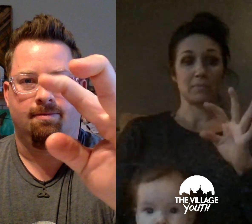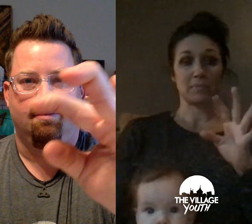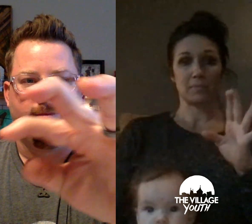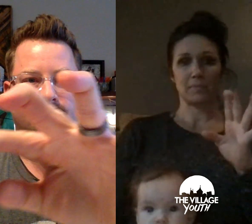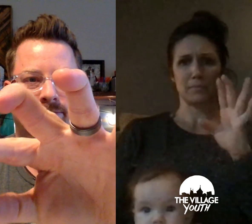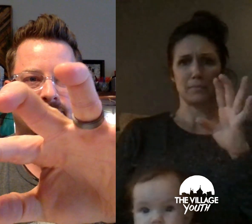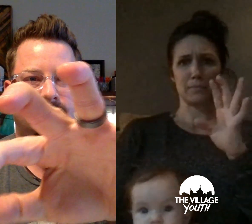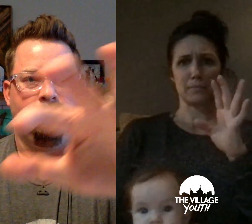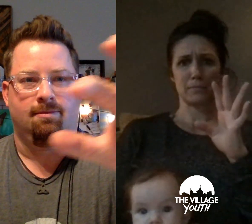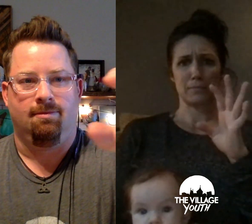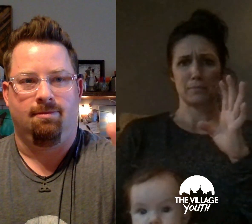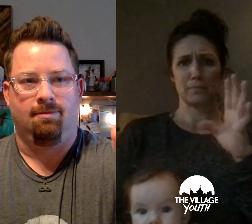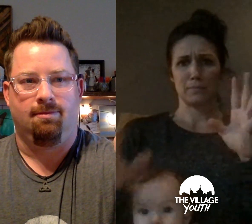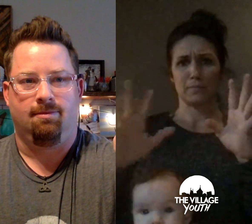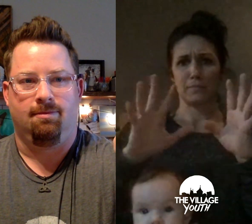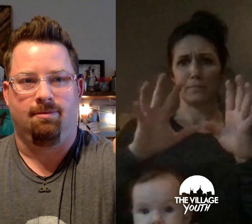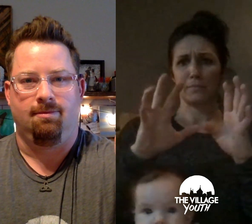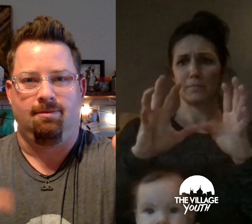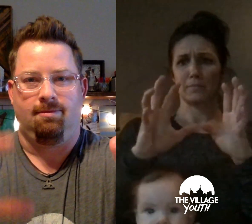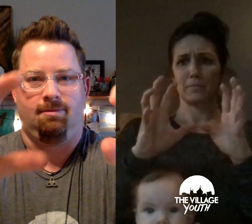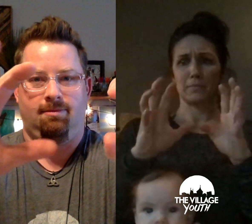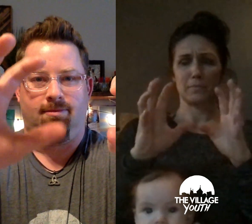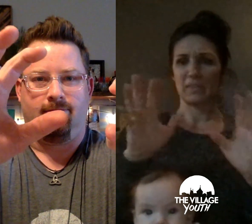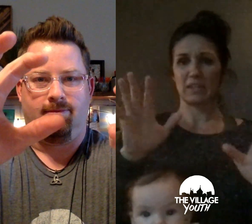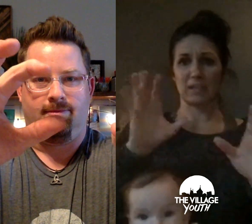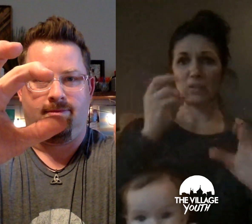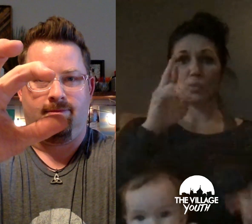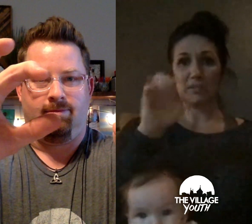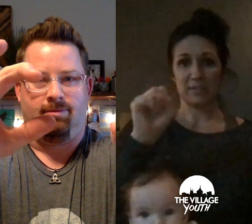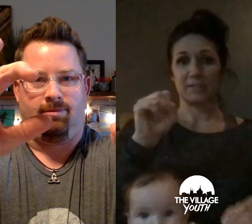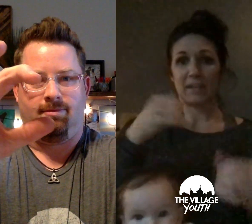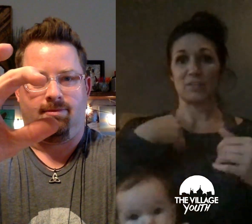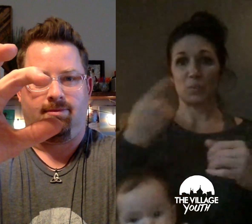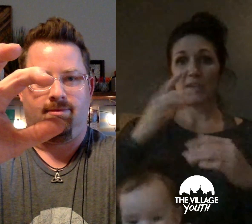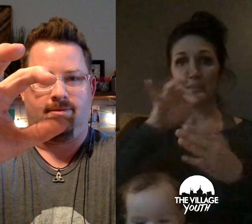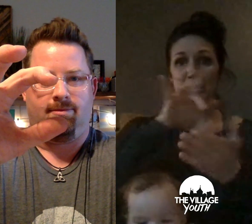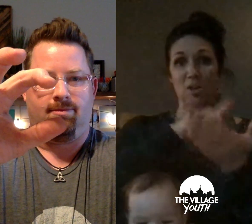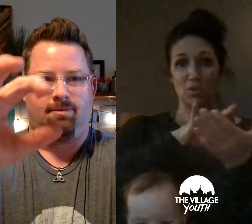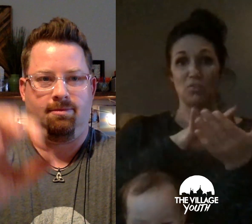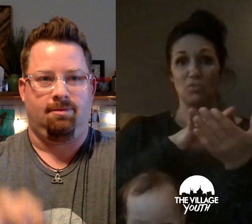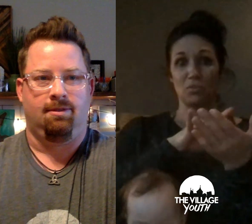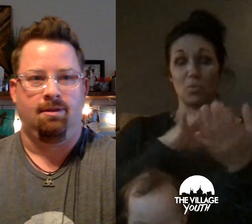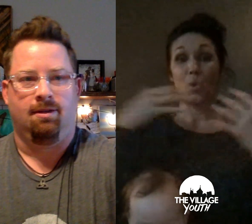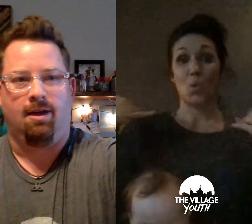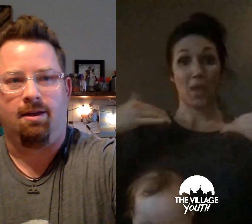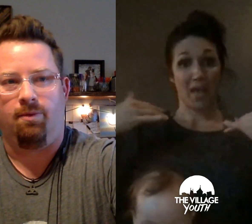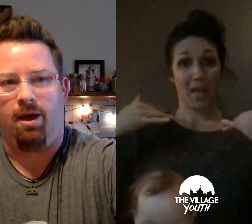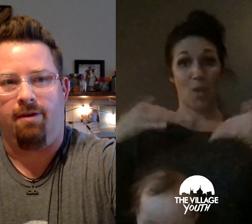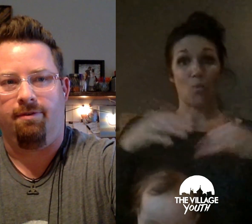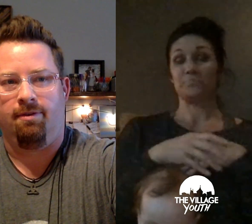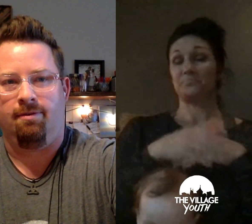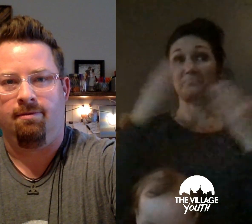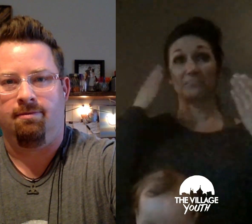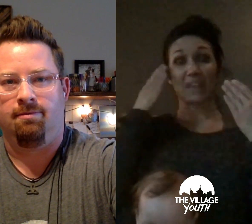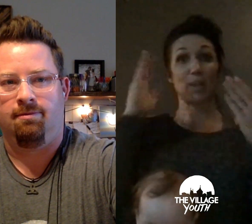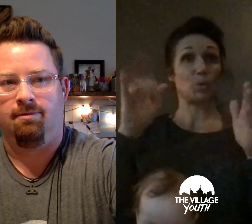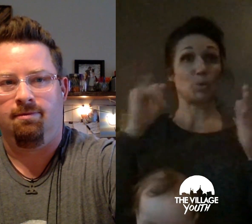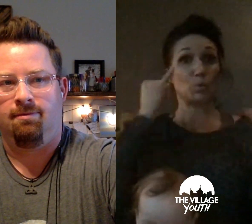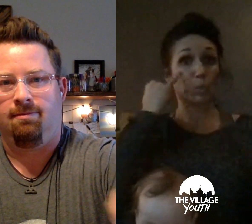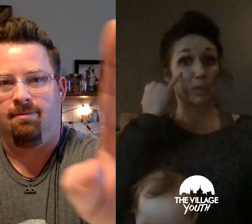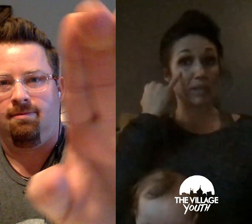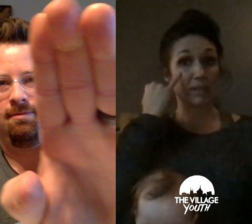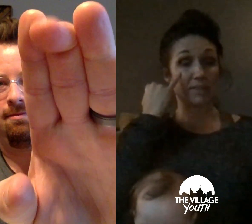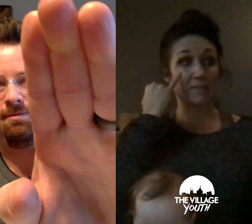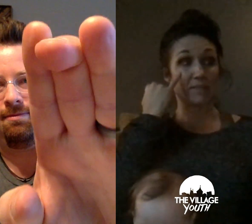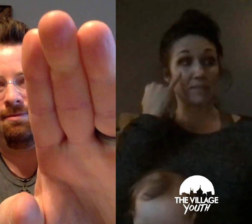Now look, Chris has got one in the middle. Yeah, mine can do that too. Oh, wow. So anyway, I don't know if it's,